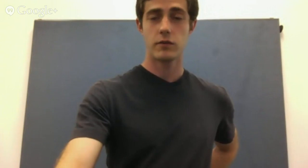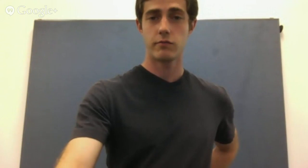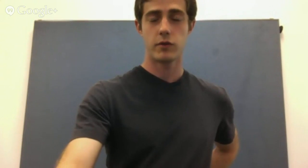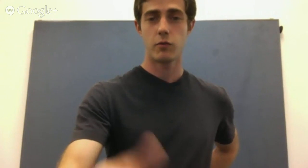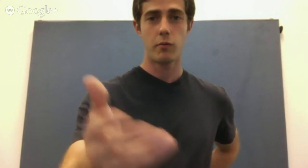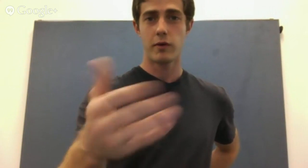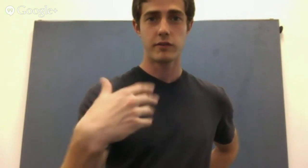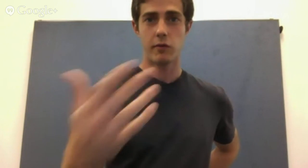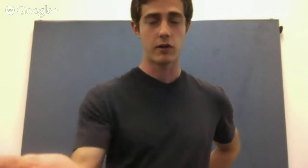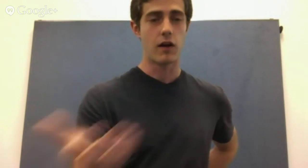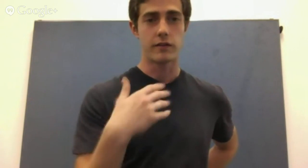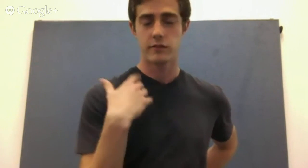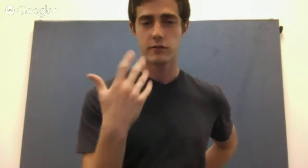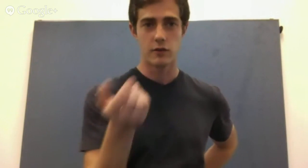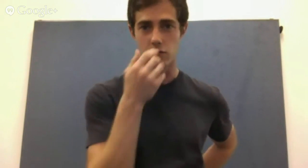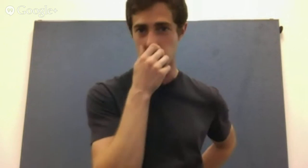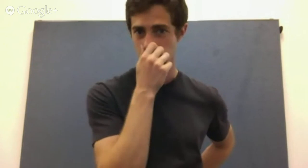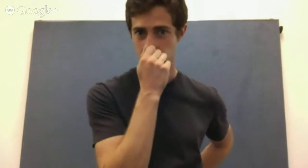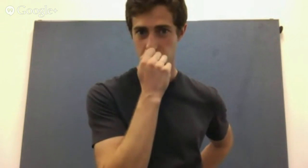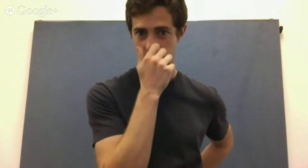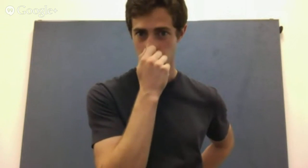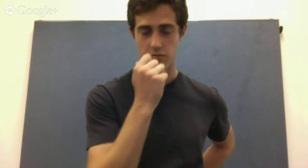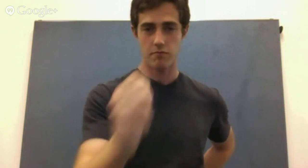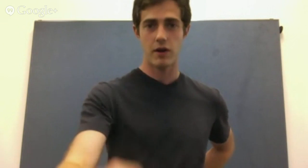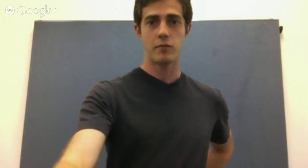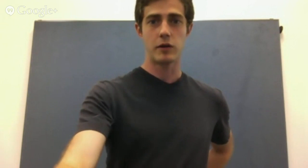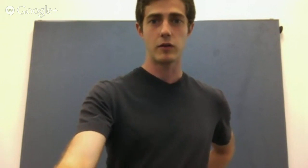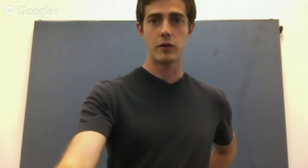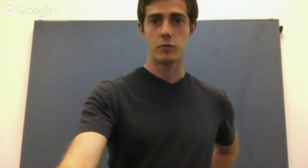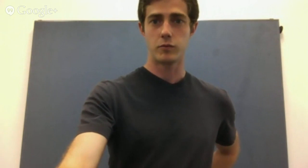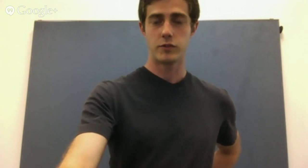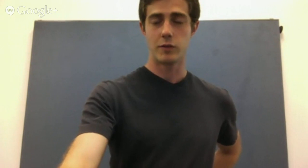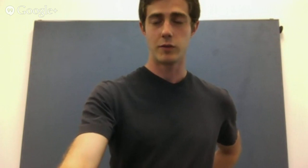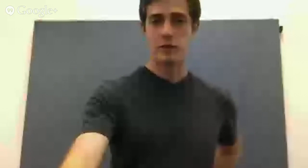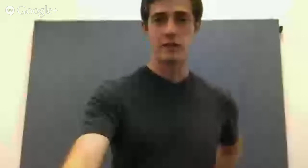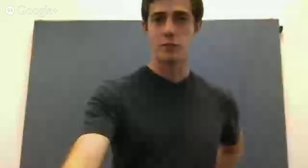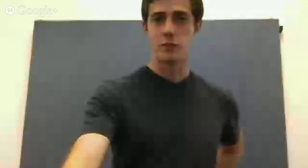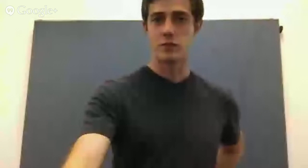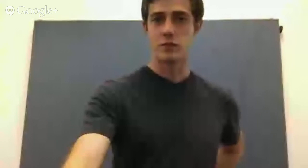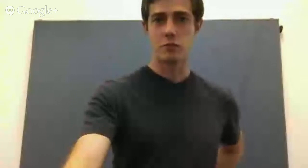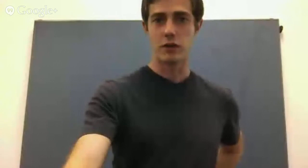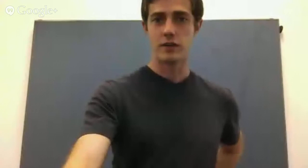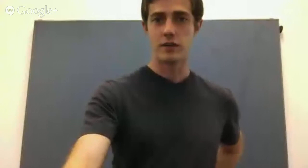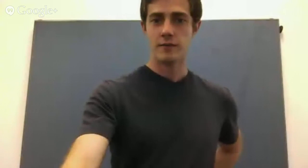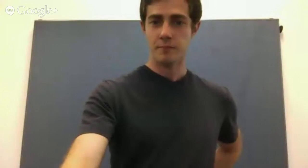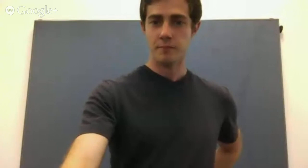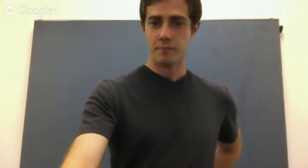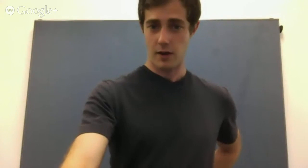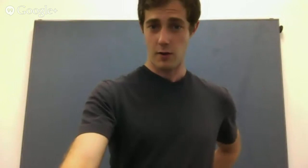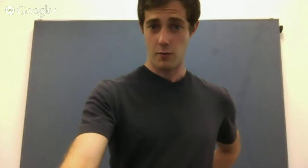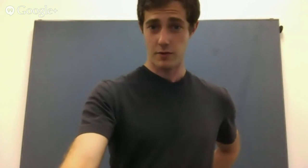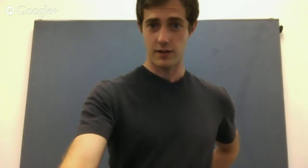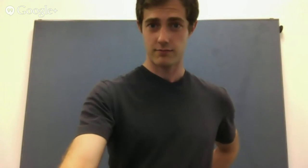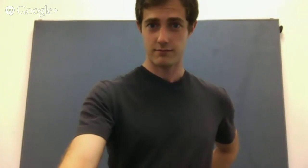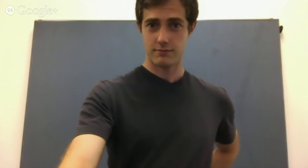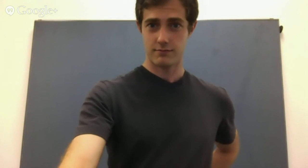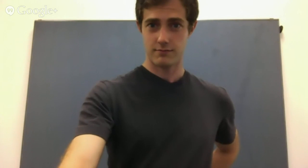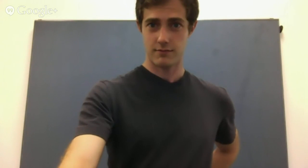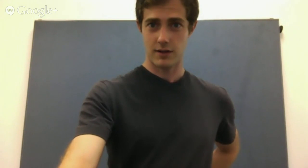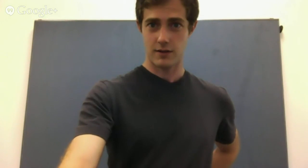you won't be able to see my gloss, so it might not be clear some of the signs I'm using, but I hope that's all right. And I'll try